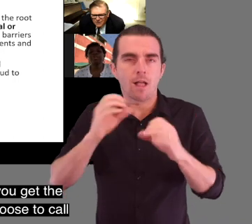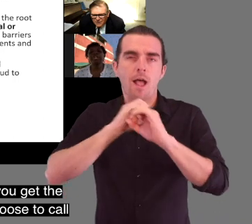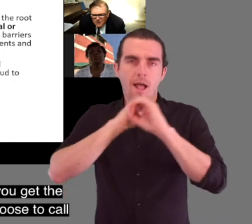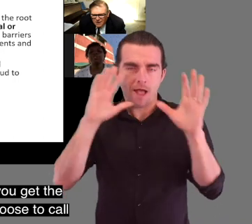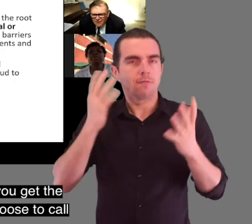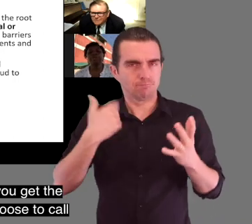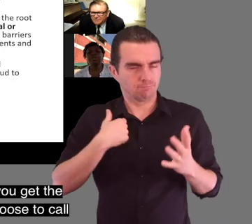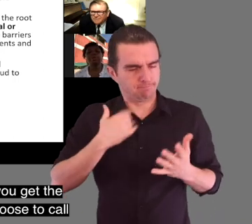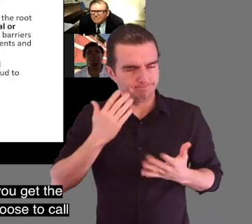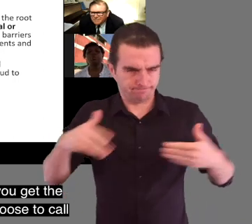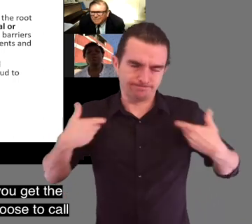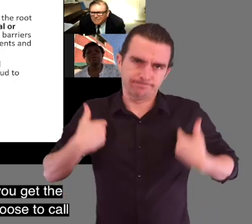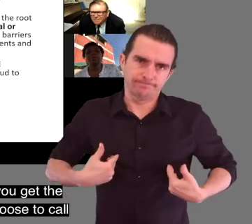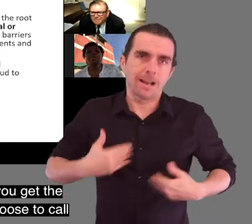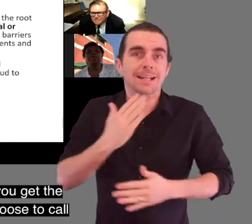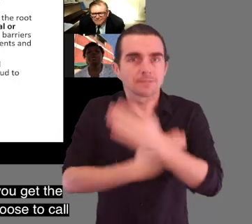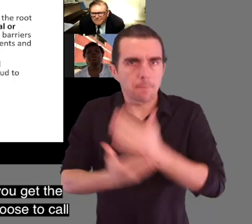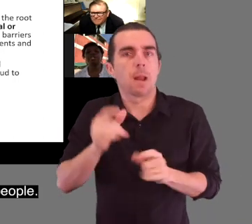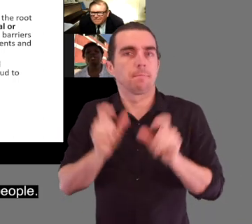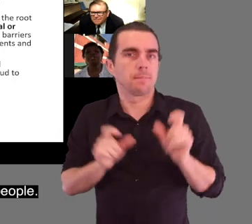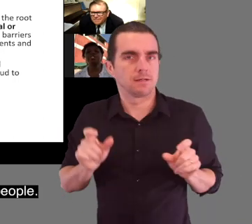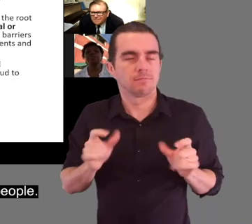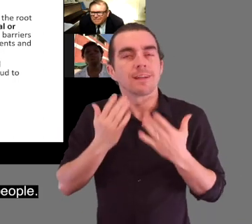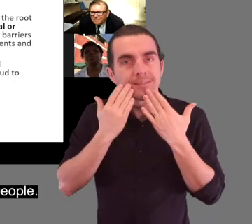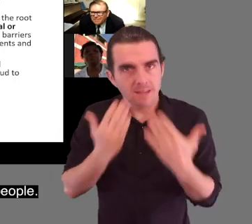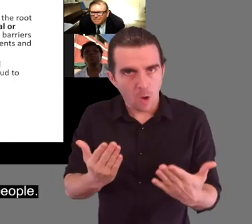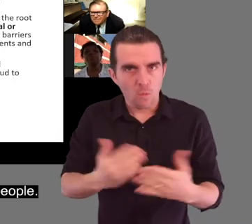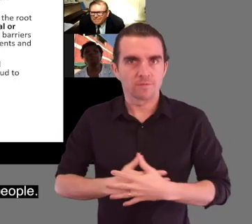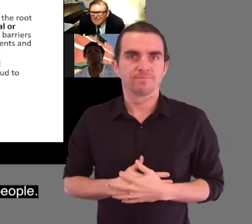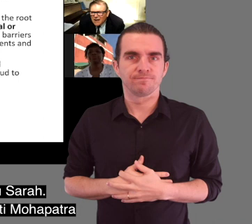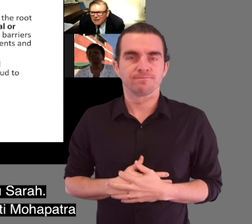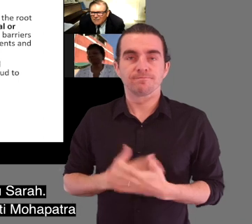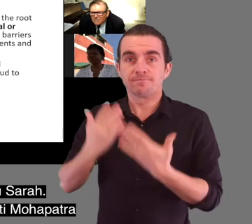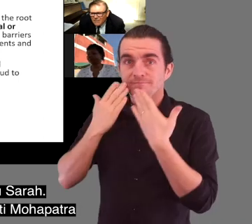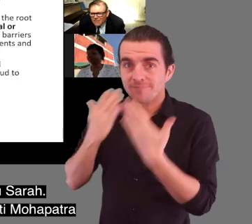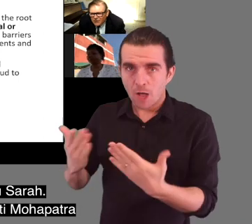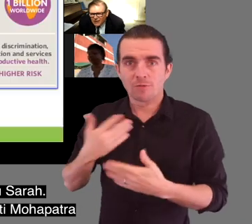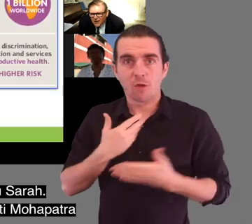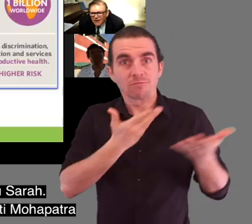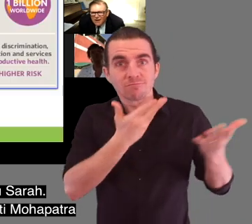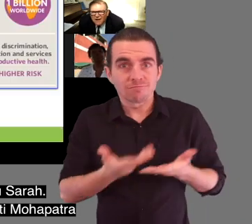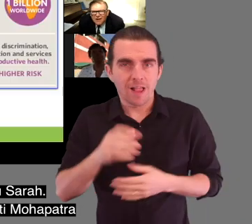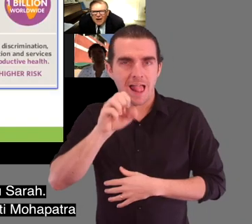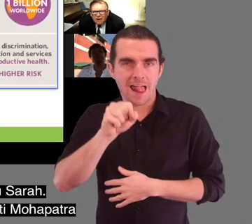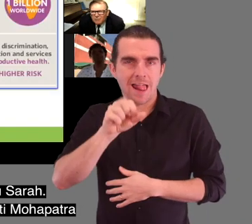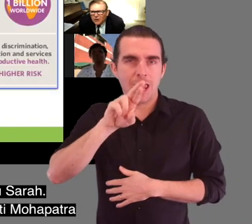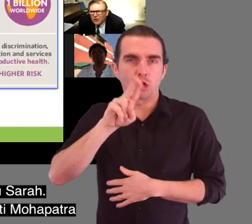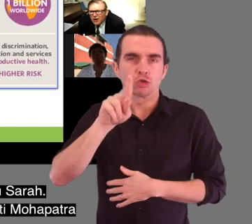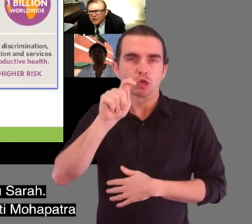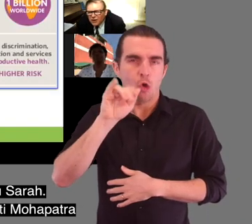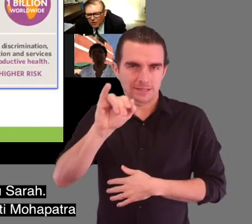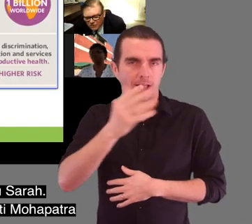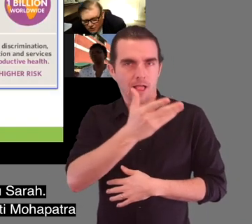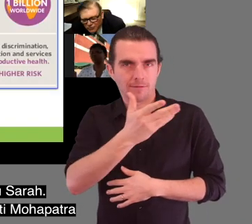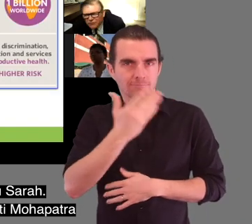now you get the concept about why we choose to call ourselves disabled people. Thank you. Thank you, Sarah. Now I'm going to